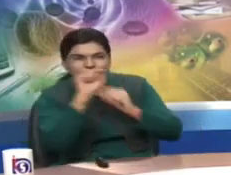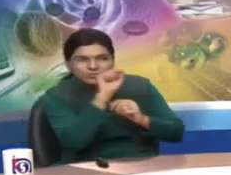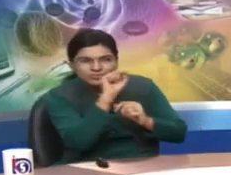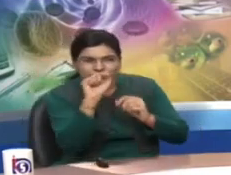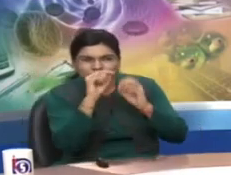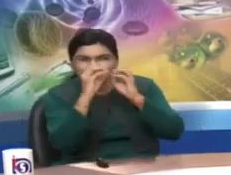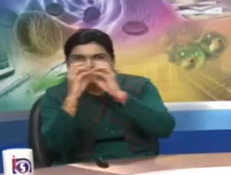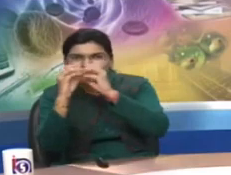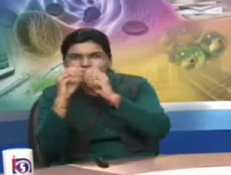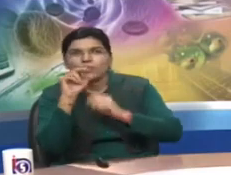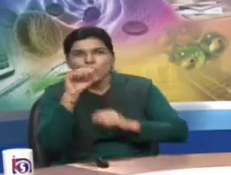What is filling the blanks?